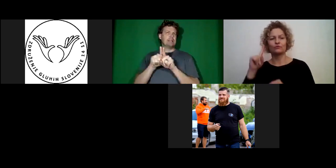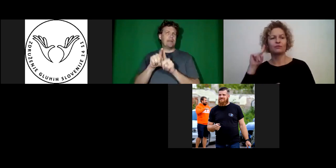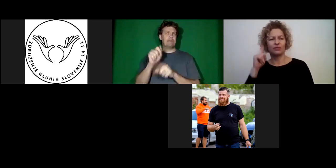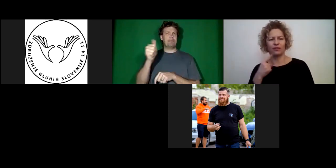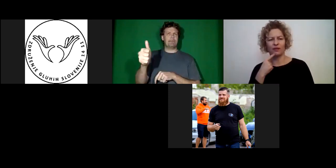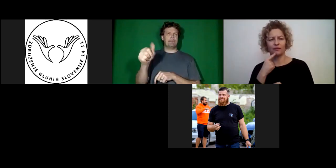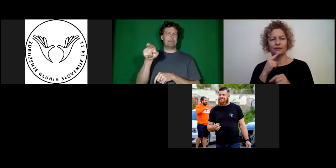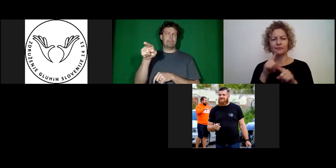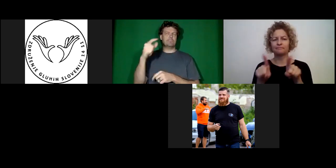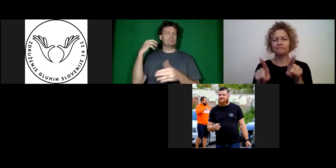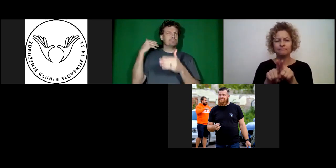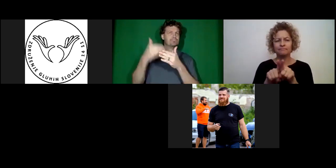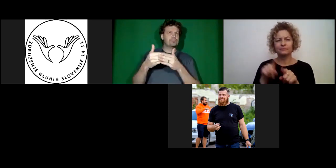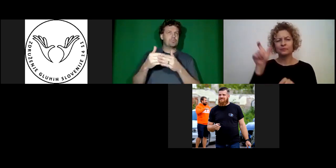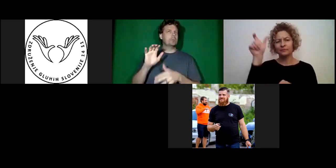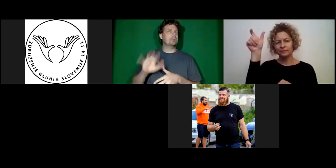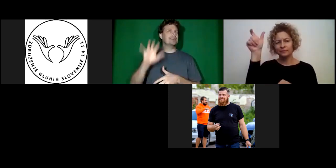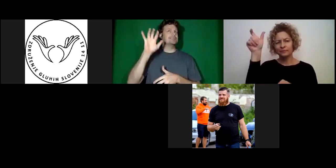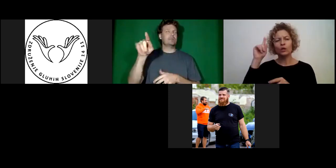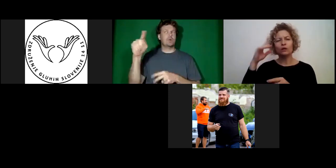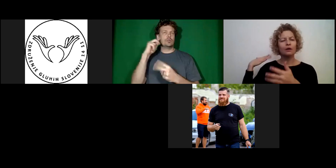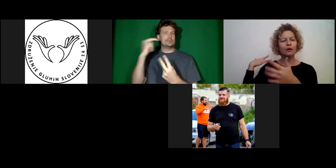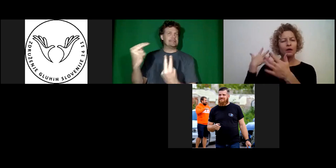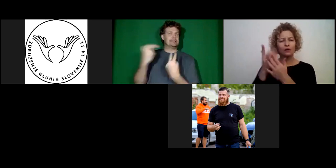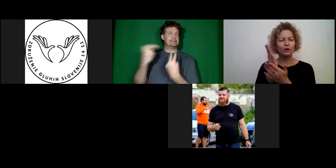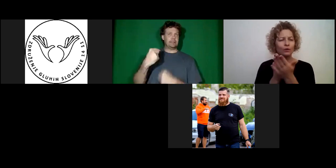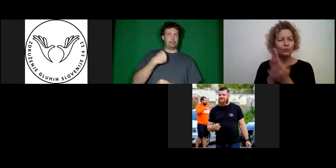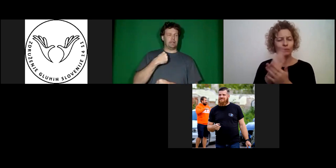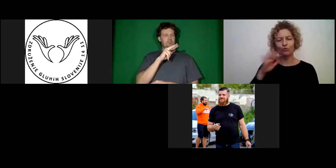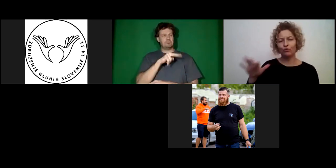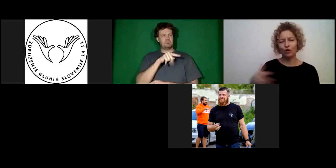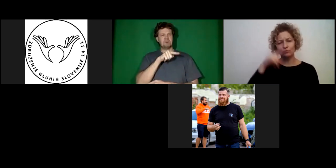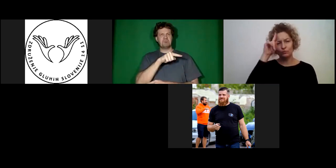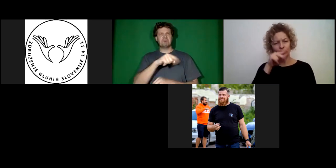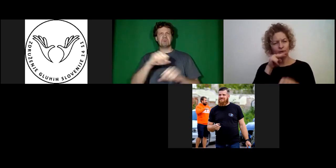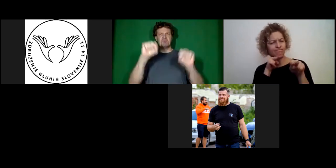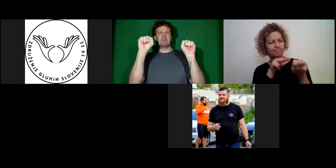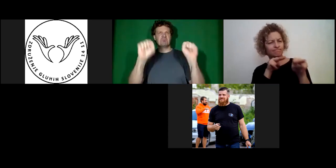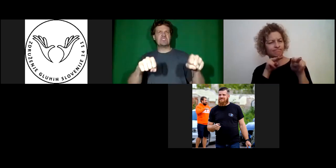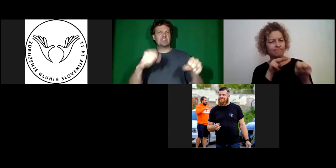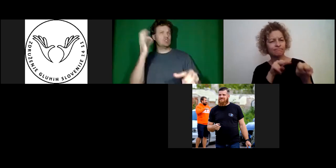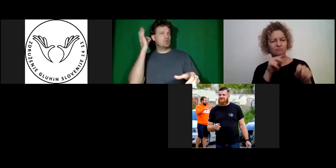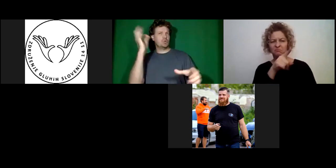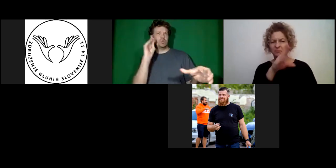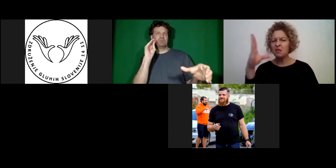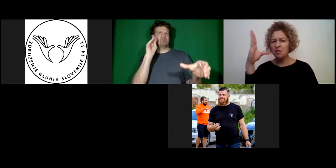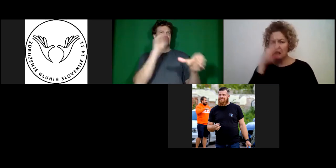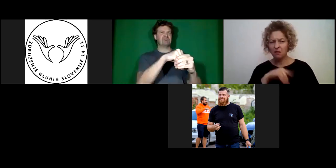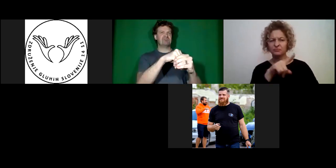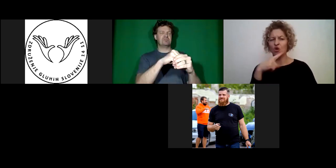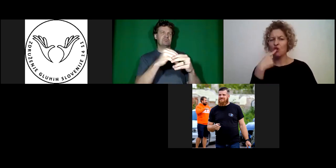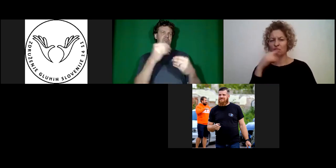Then there was another guy, my deaf coach, who saw me play.